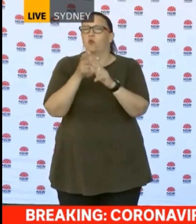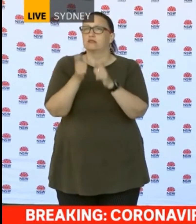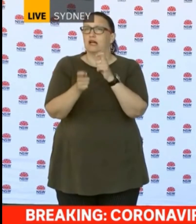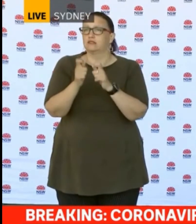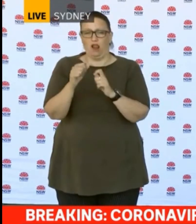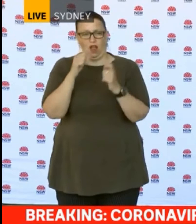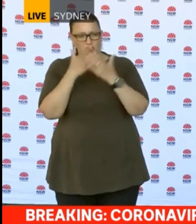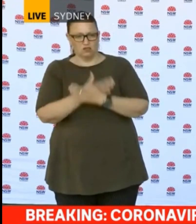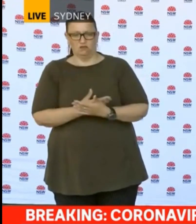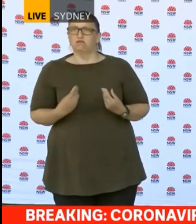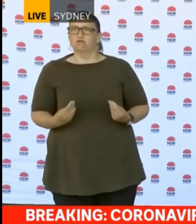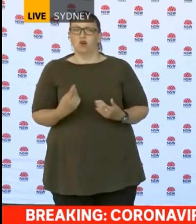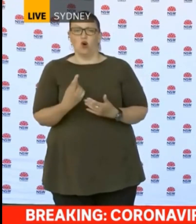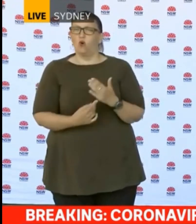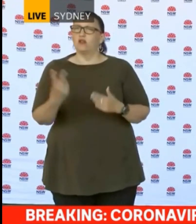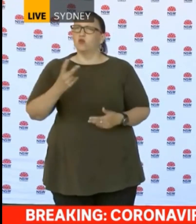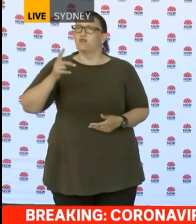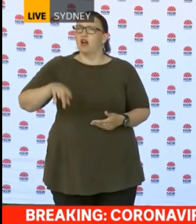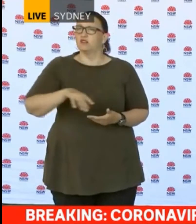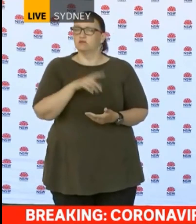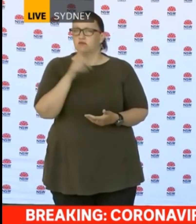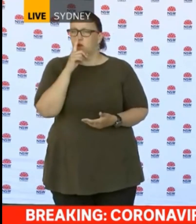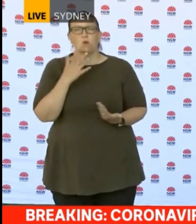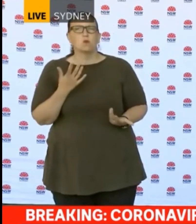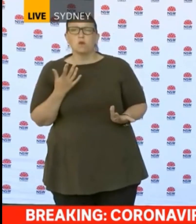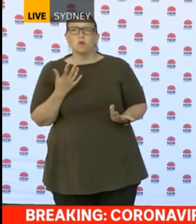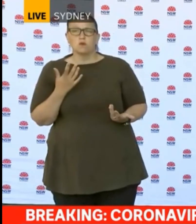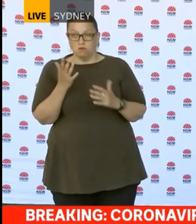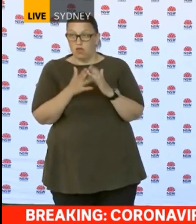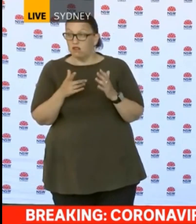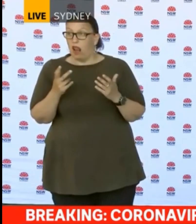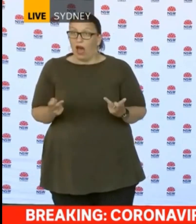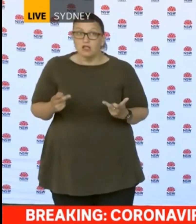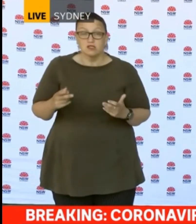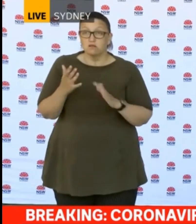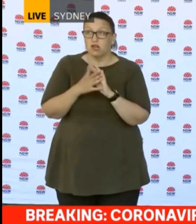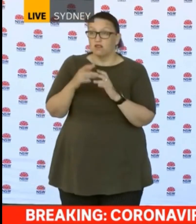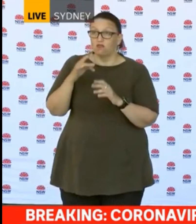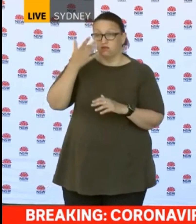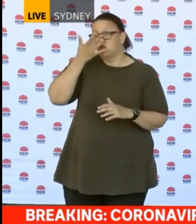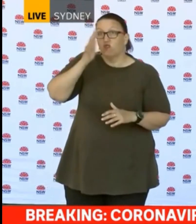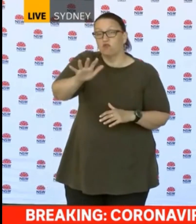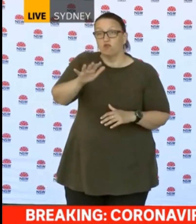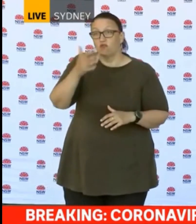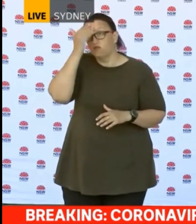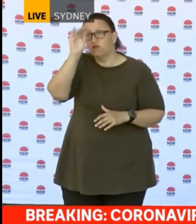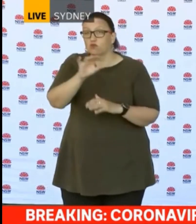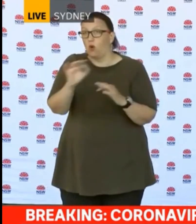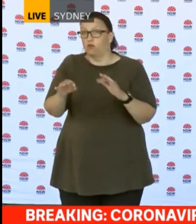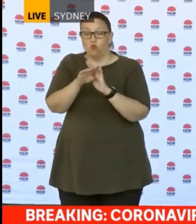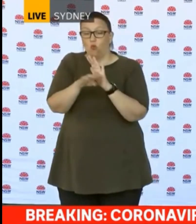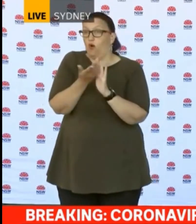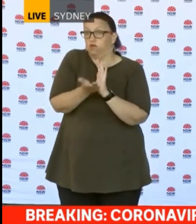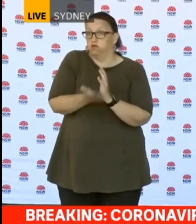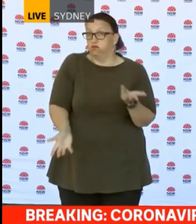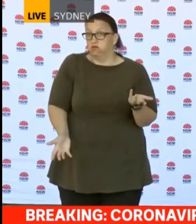Wales doing themselves out of an easier time by not coming forward for testing? Firstly, can I thank everybody who has come forward and got tested. I mean, if